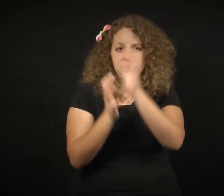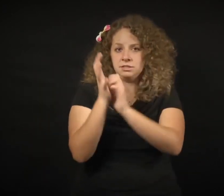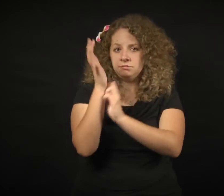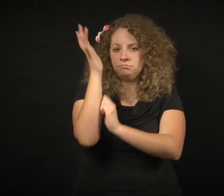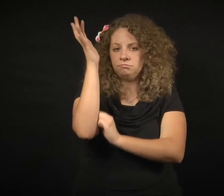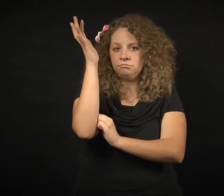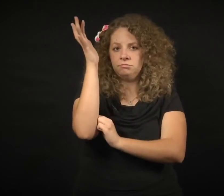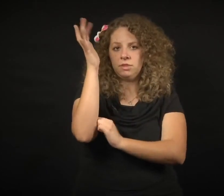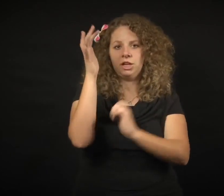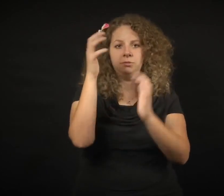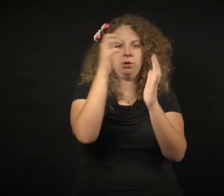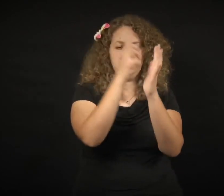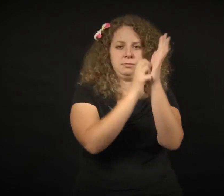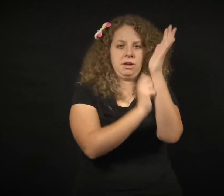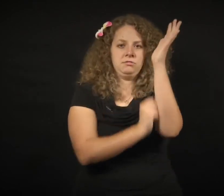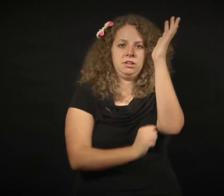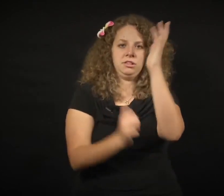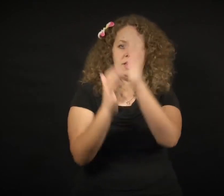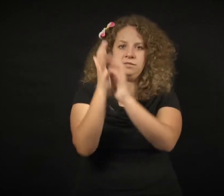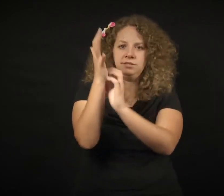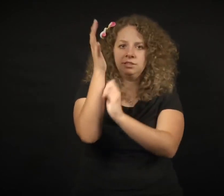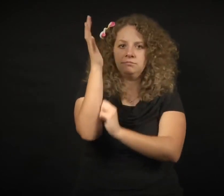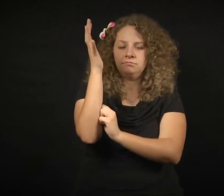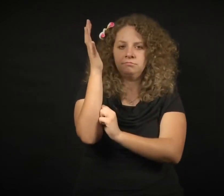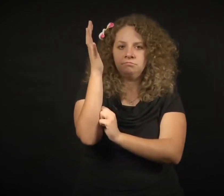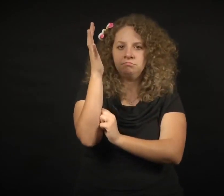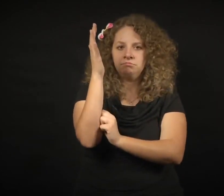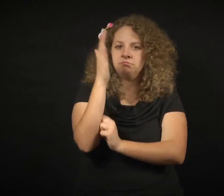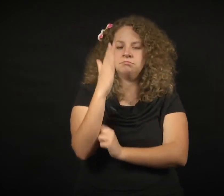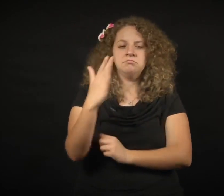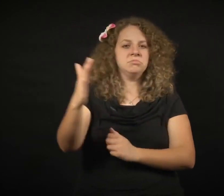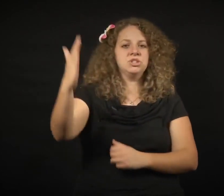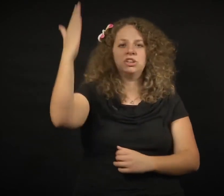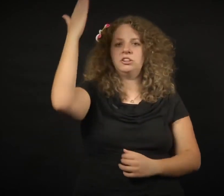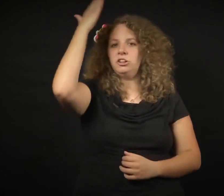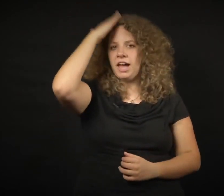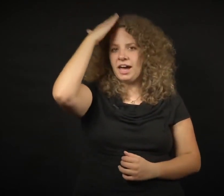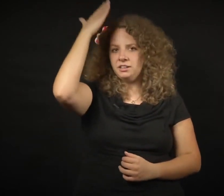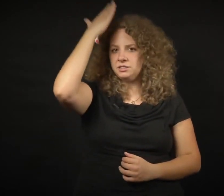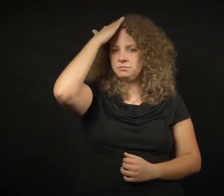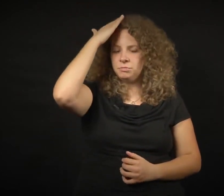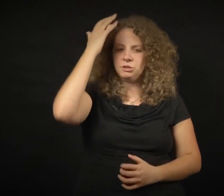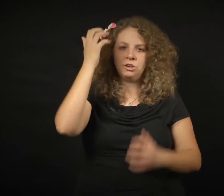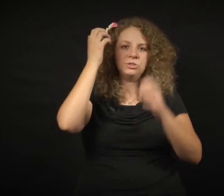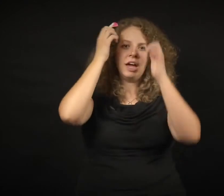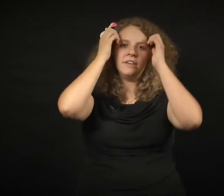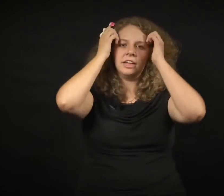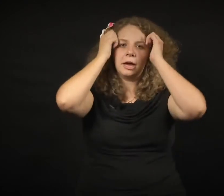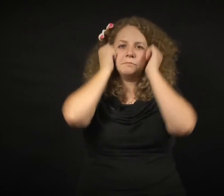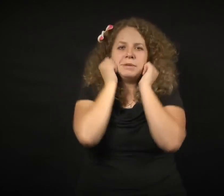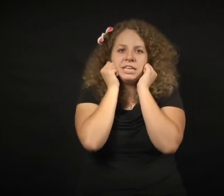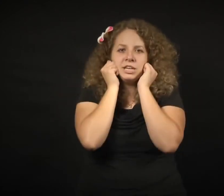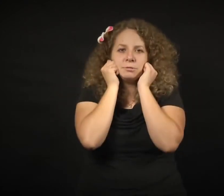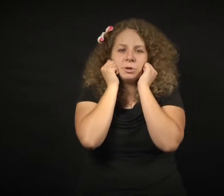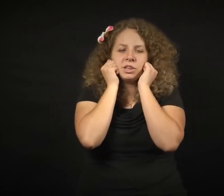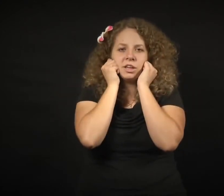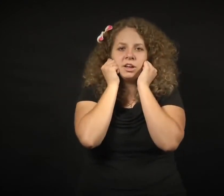Gloves, like you're pulling them on, gloves. The general hat, but you can also have like a beanie you're pulling